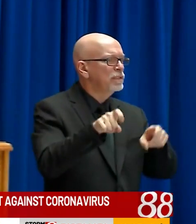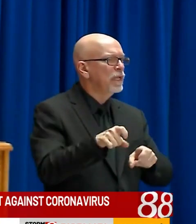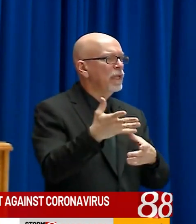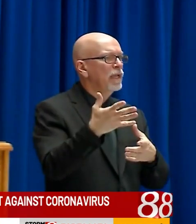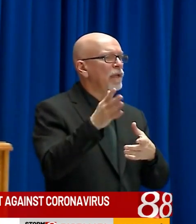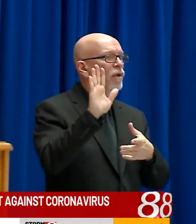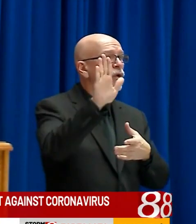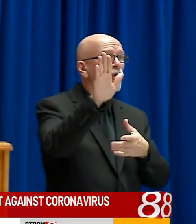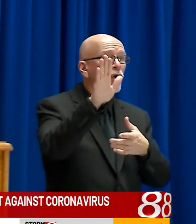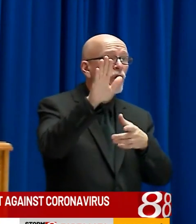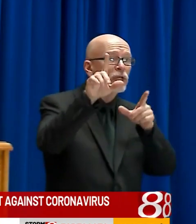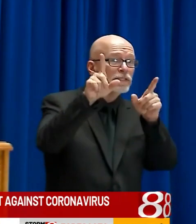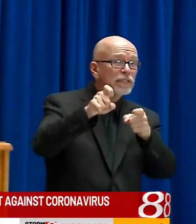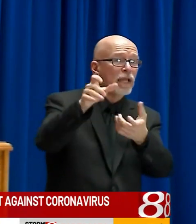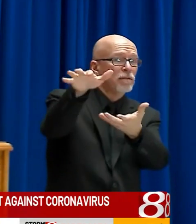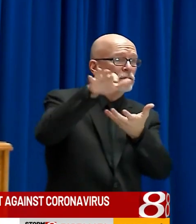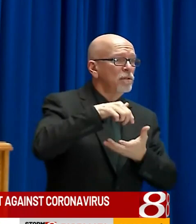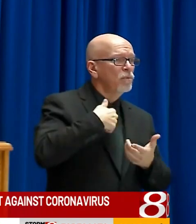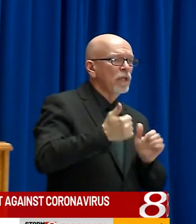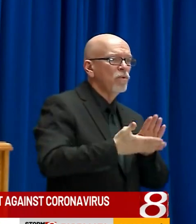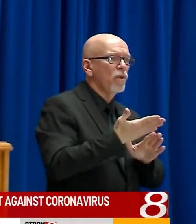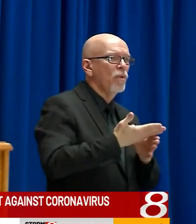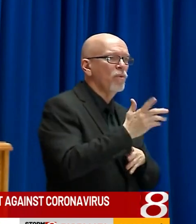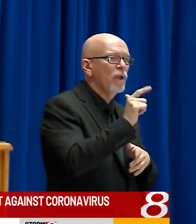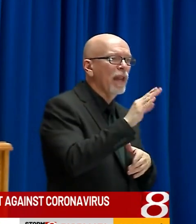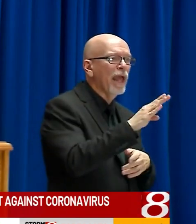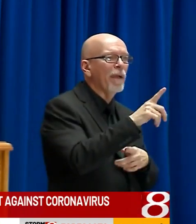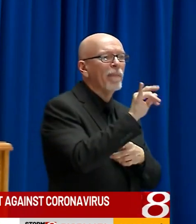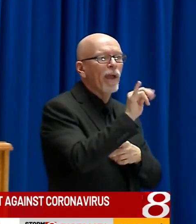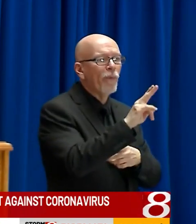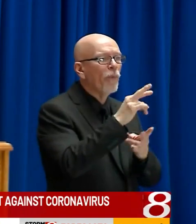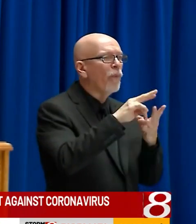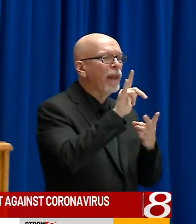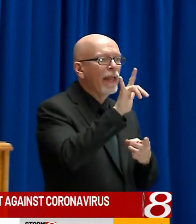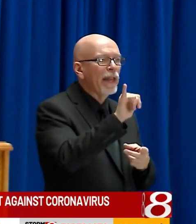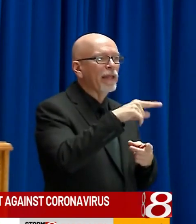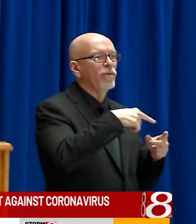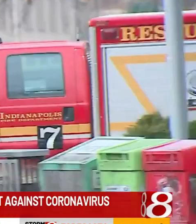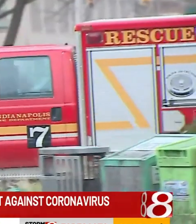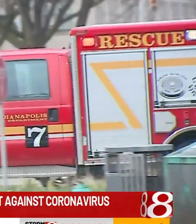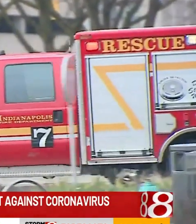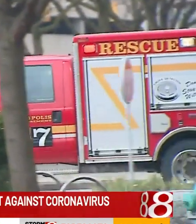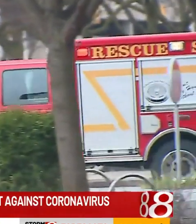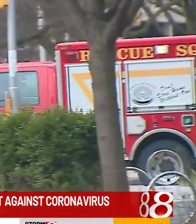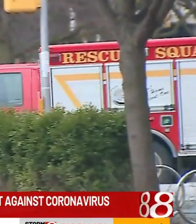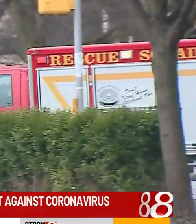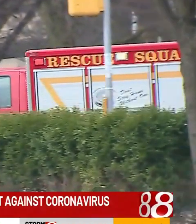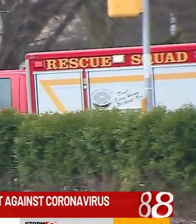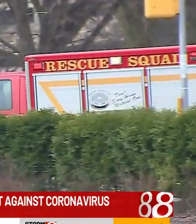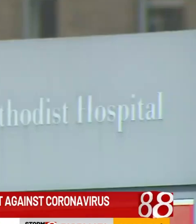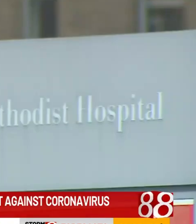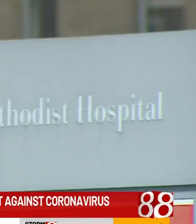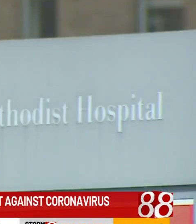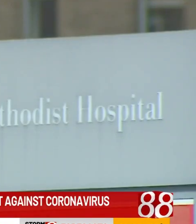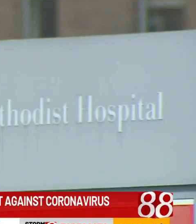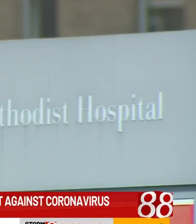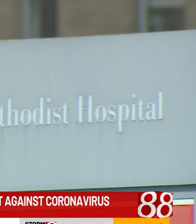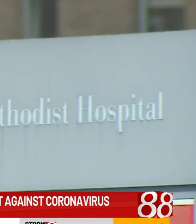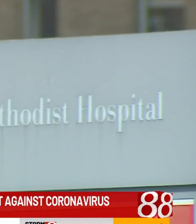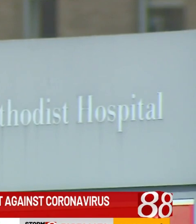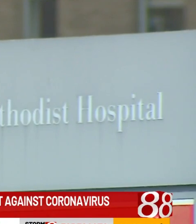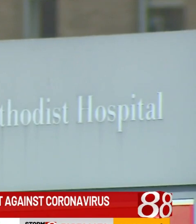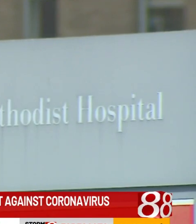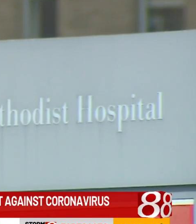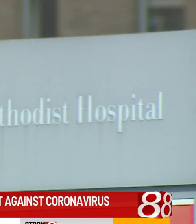up their specimens, bring them here so that we can run them through Lilly and IU's lab within a 24-hour period of time. IU Health, one of Indiana's five